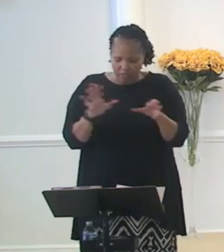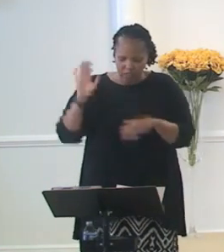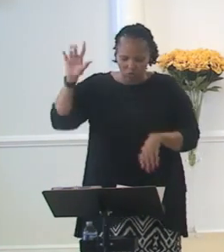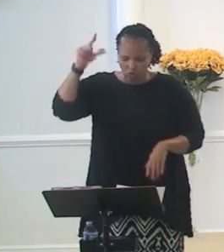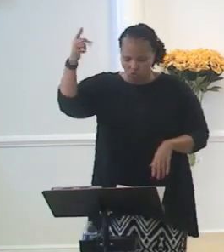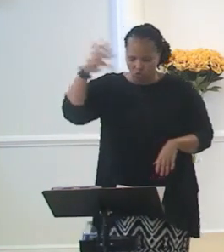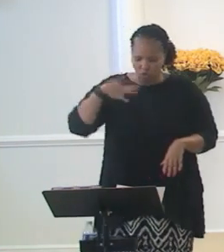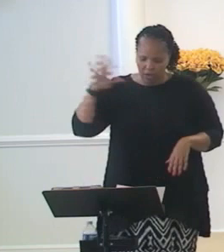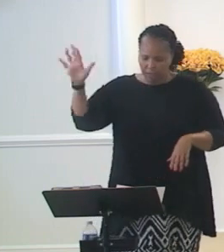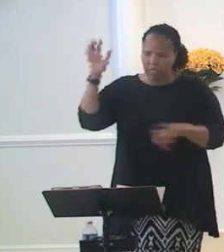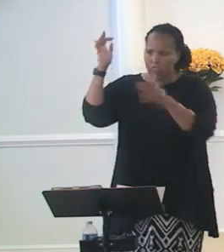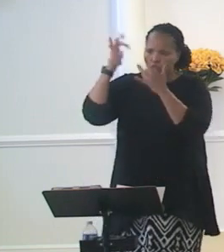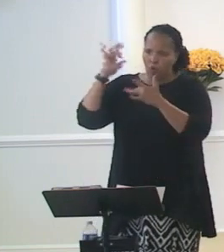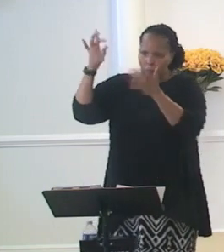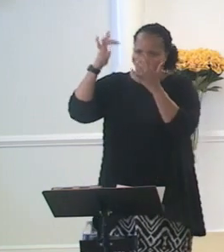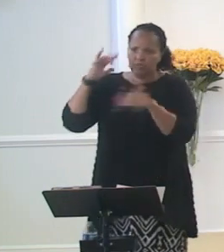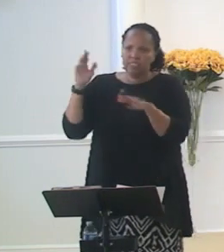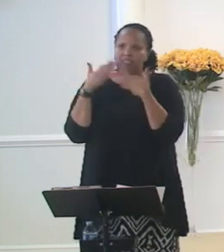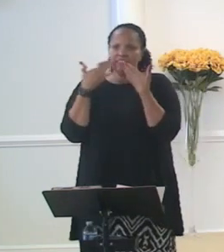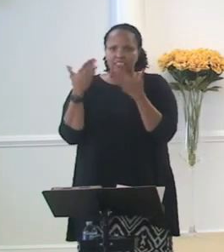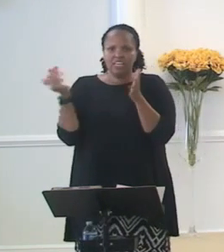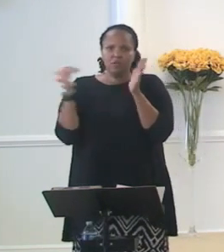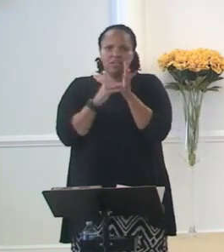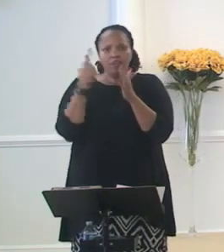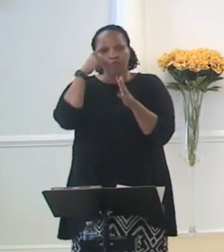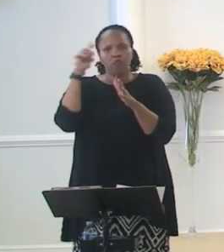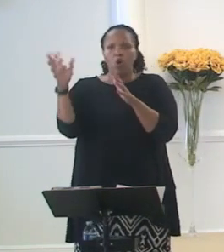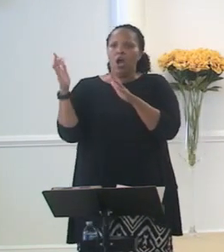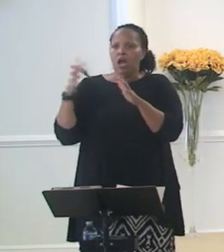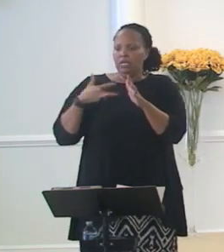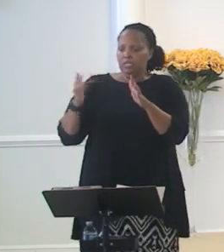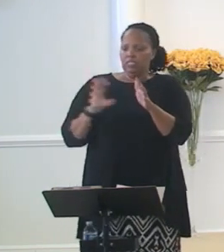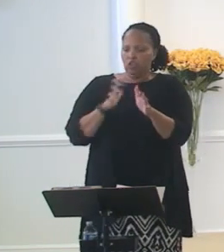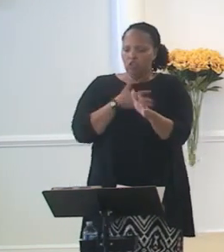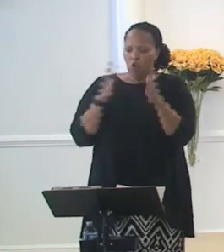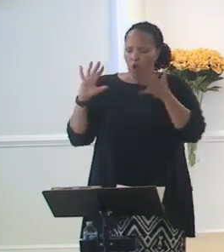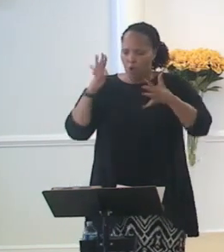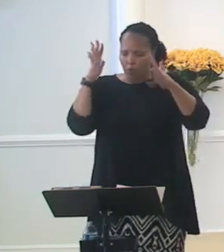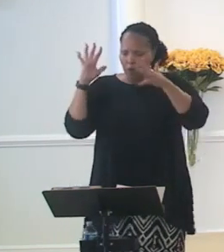mercy. Thank you again for touching our praise,